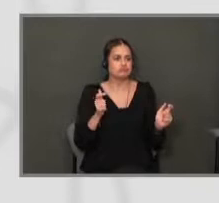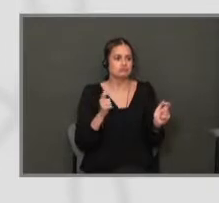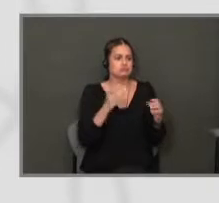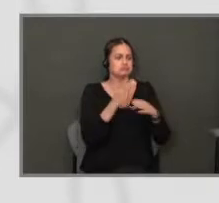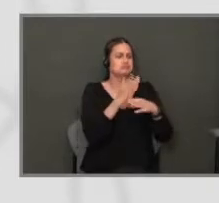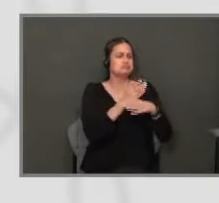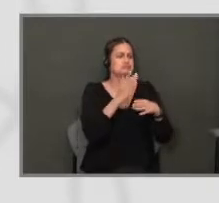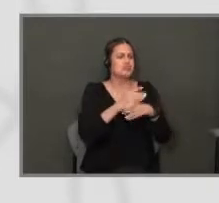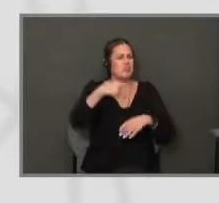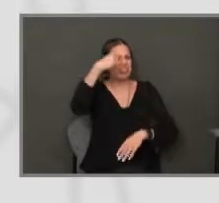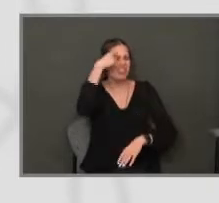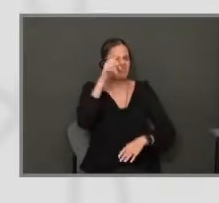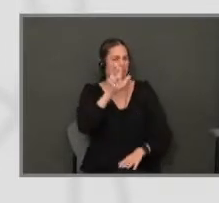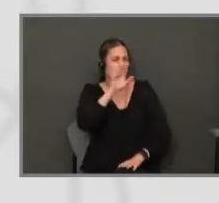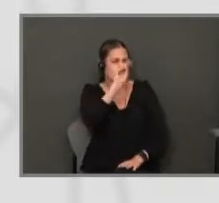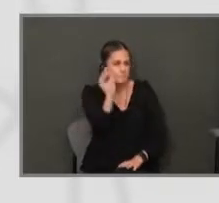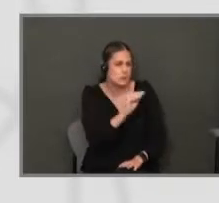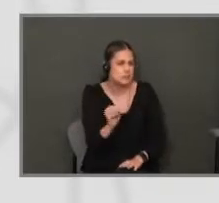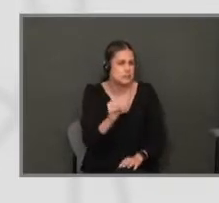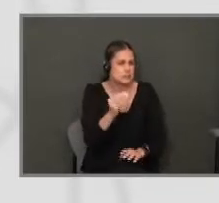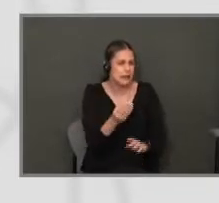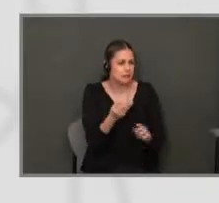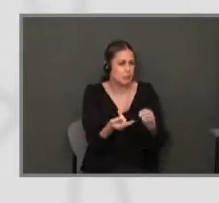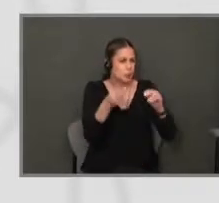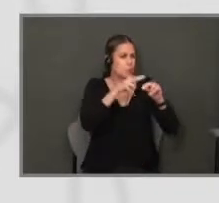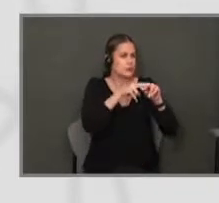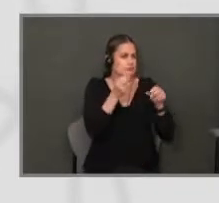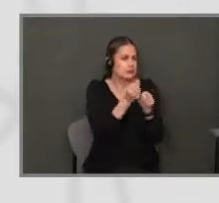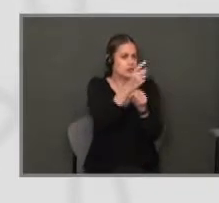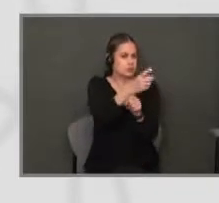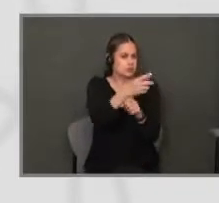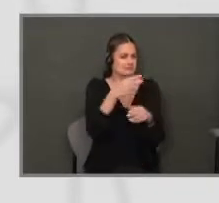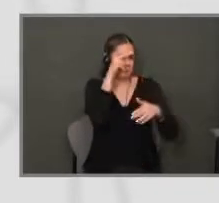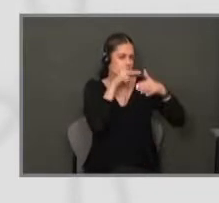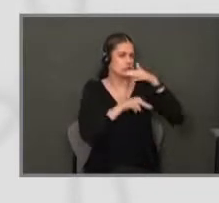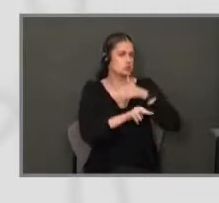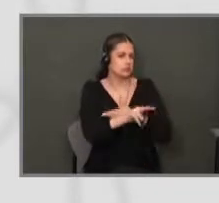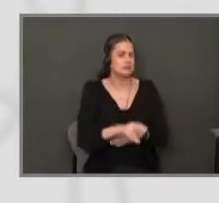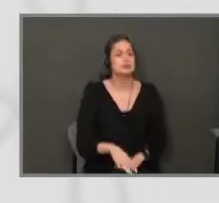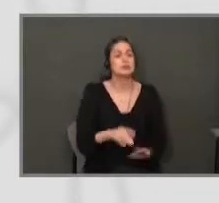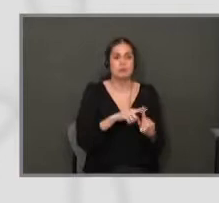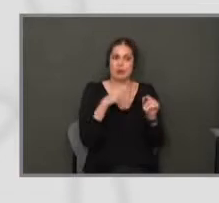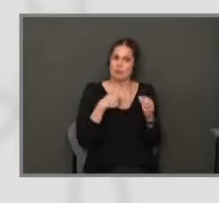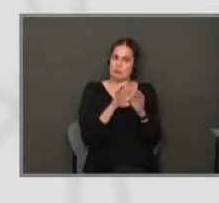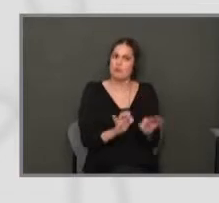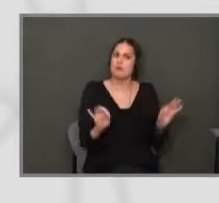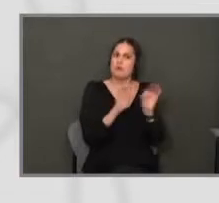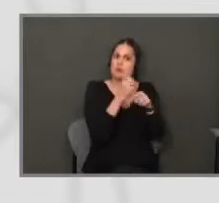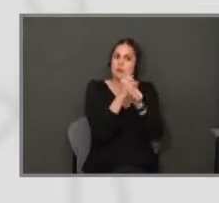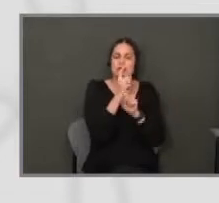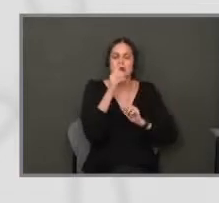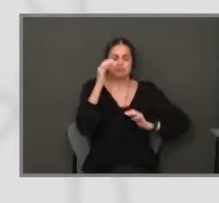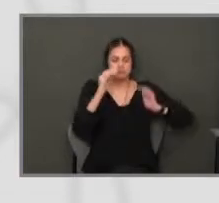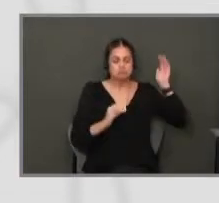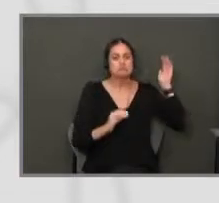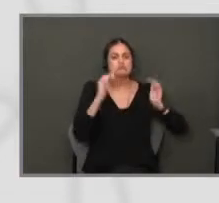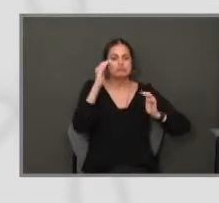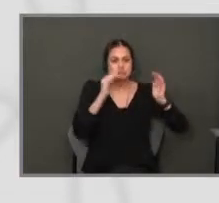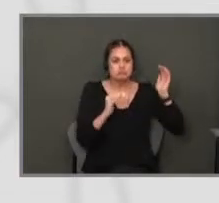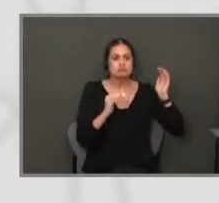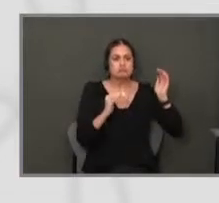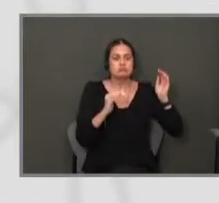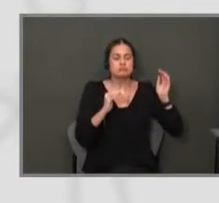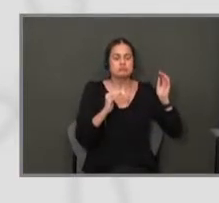additional 3% growth in sales tax next year. But that's key to making sure that we're balanced and providing the